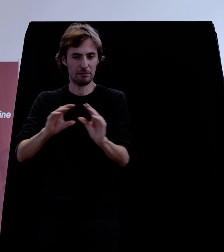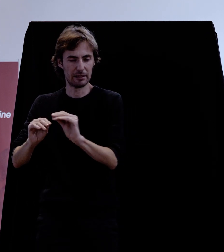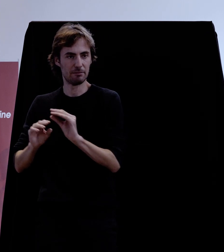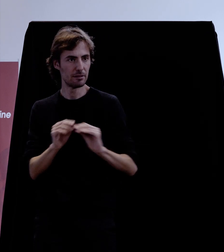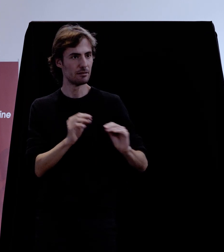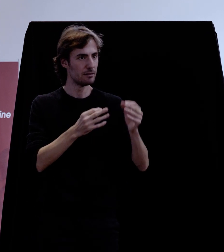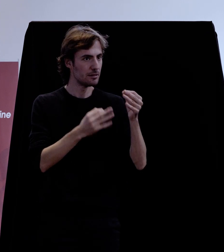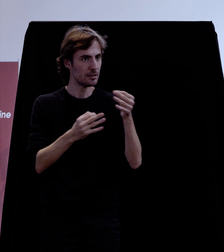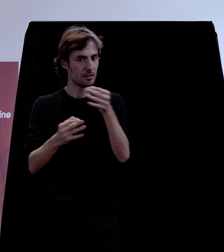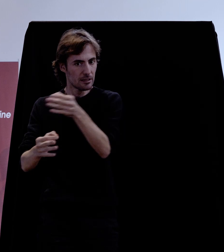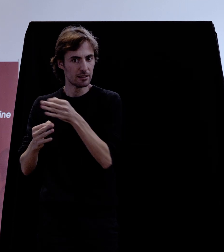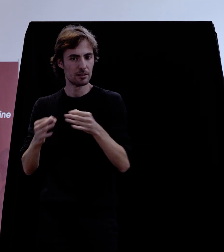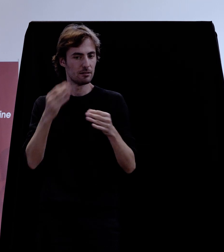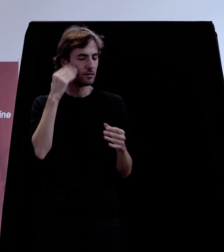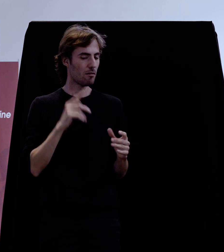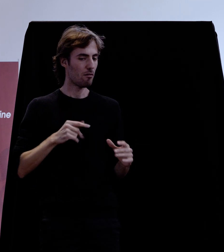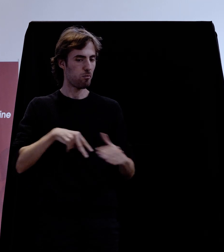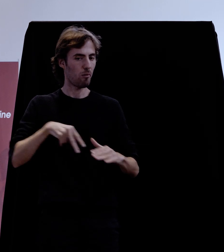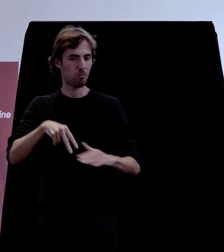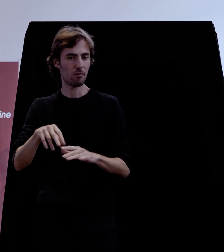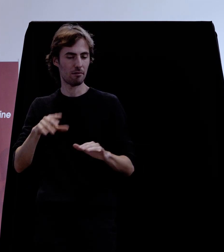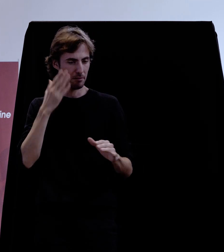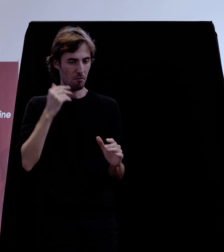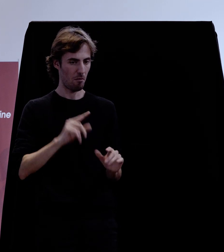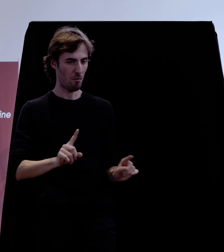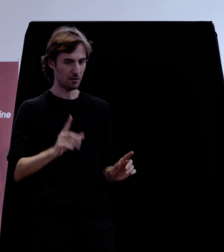know I'm not going to bump into something.